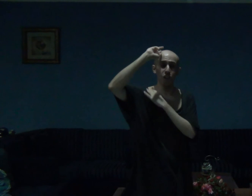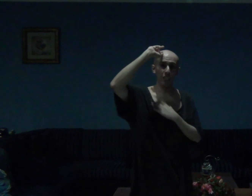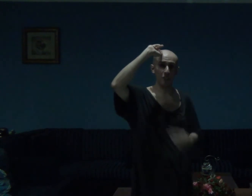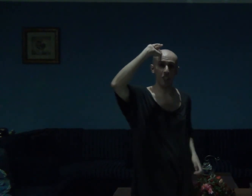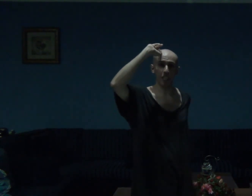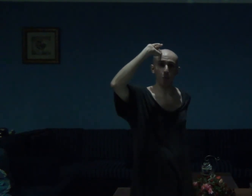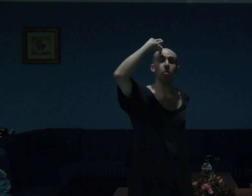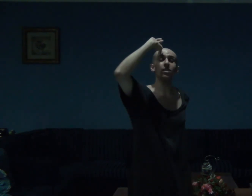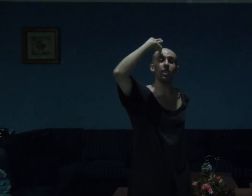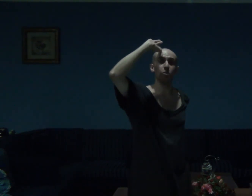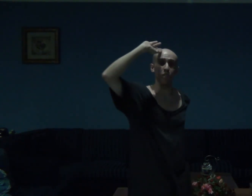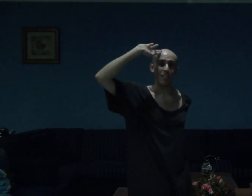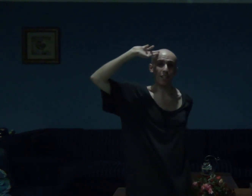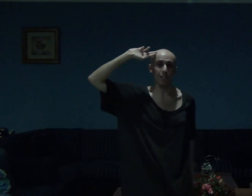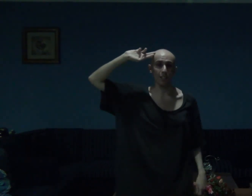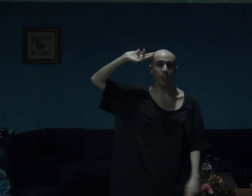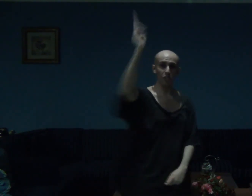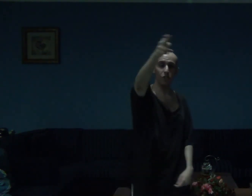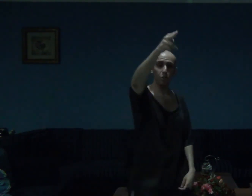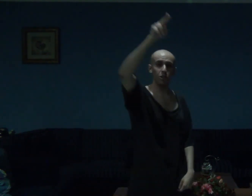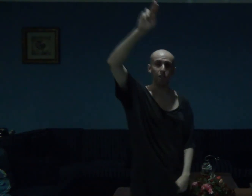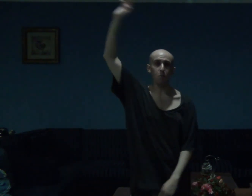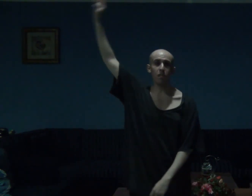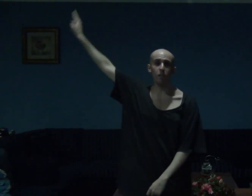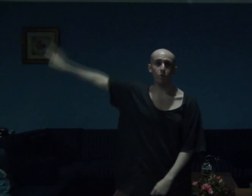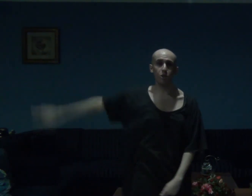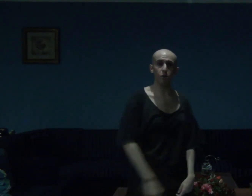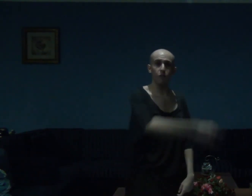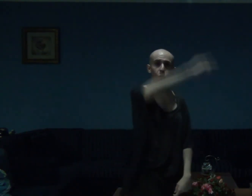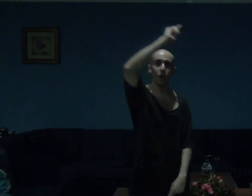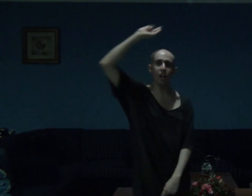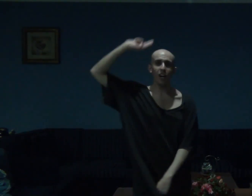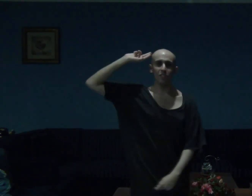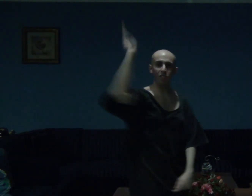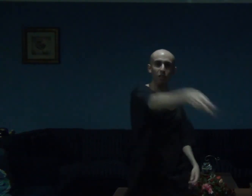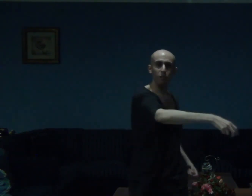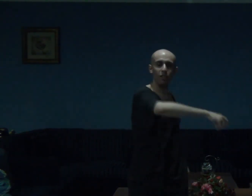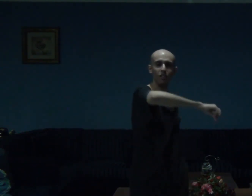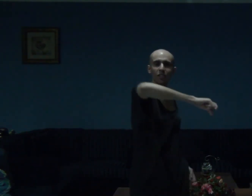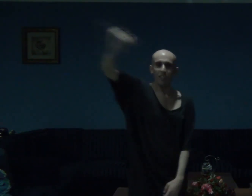next time, peace out, take care, adios amigos, au revoir, and sayonara.